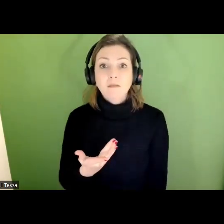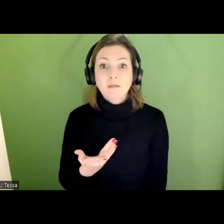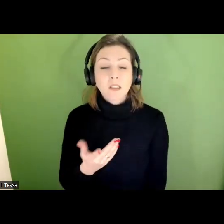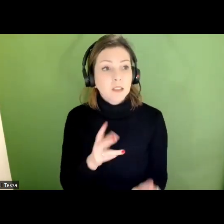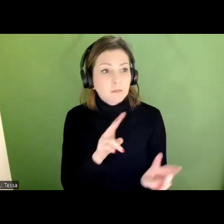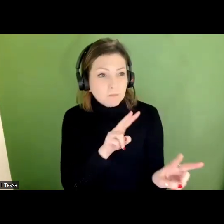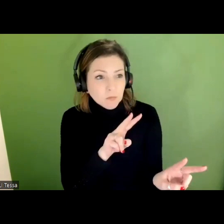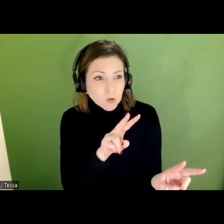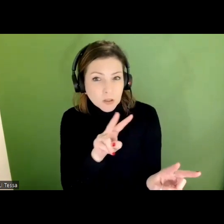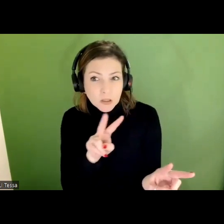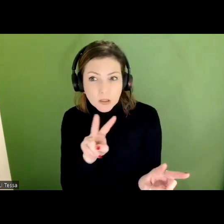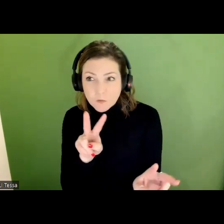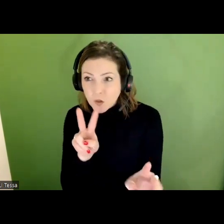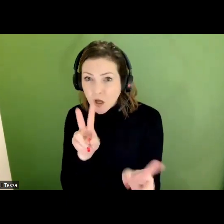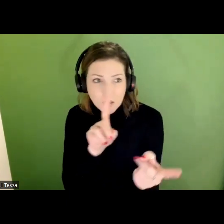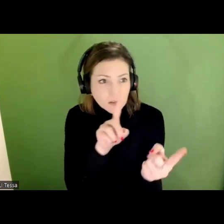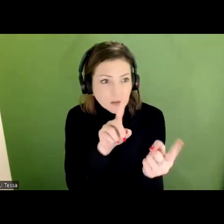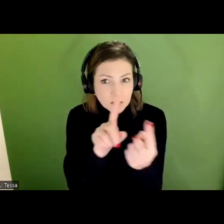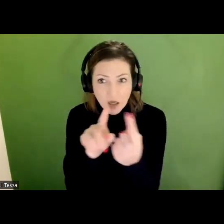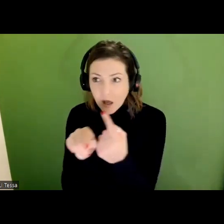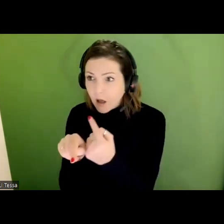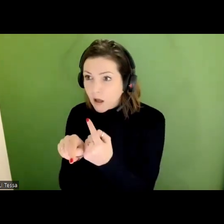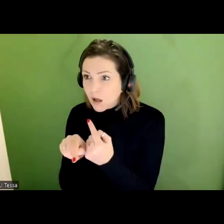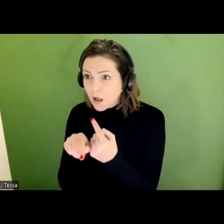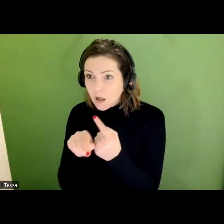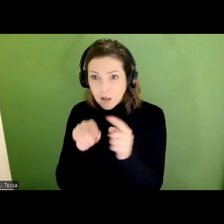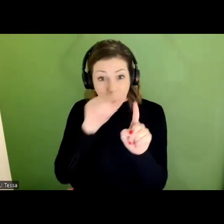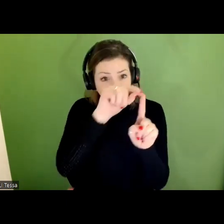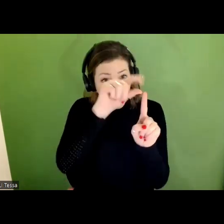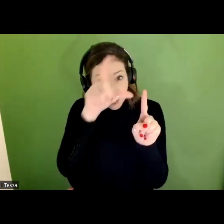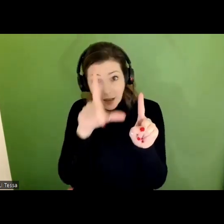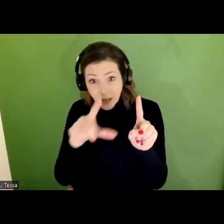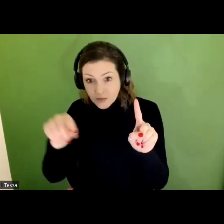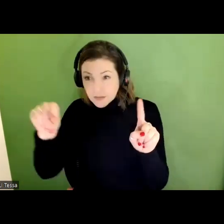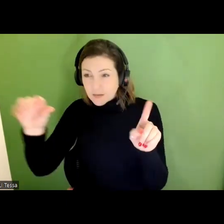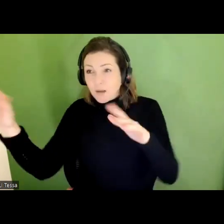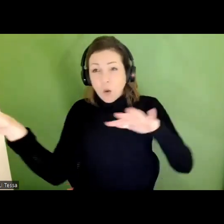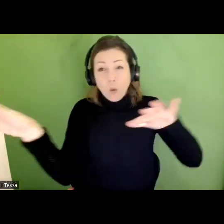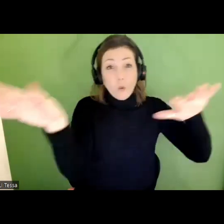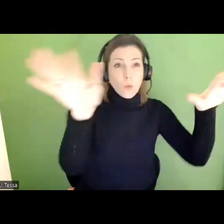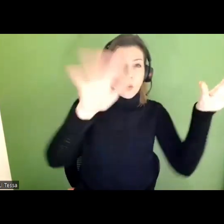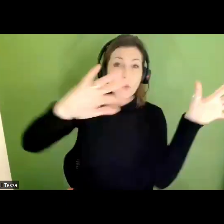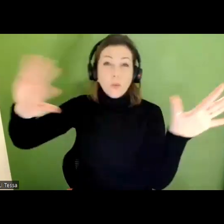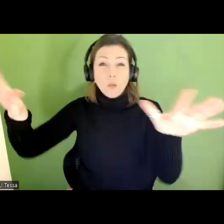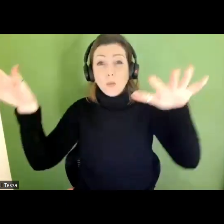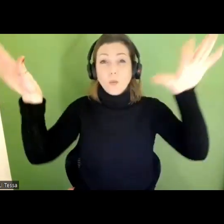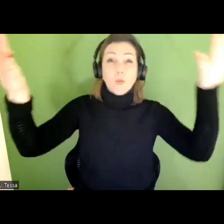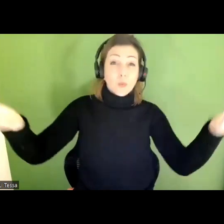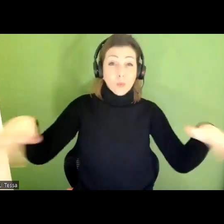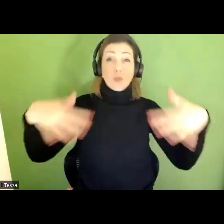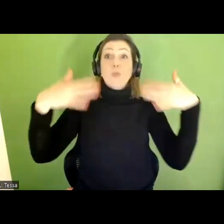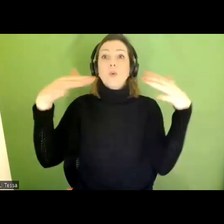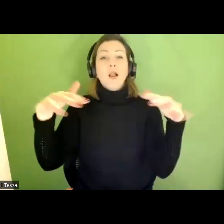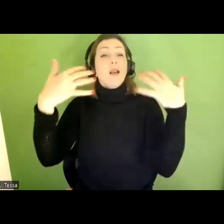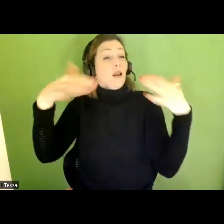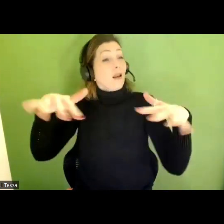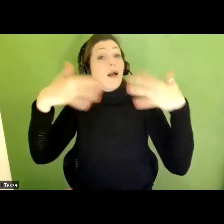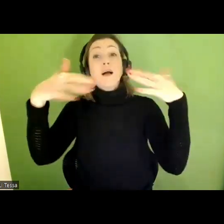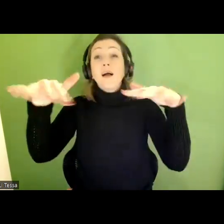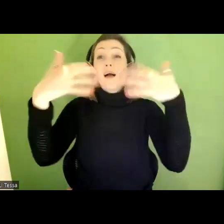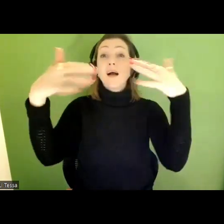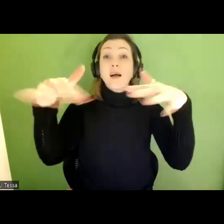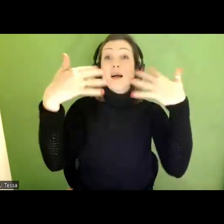for an answer. Leaves wave and sing for attention. We're where it's at. Don't